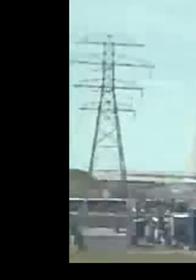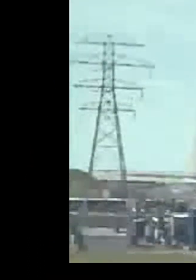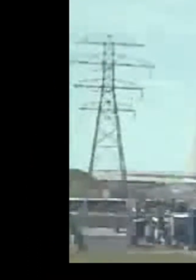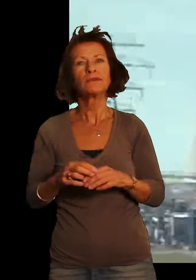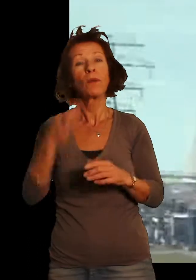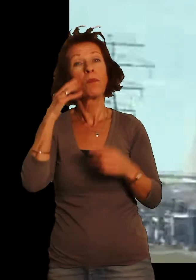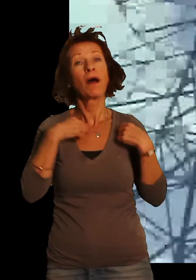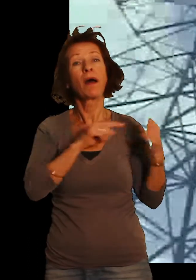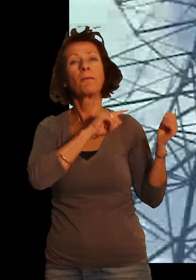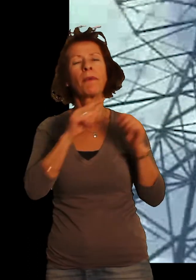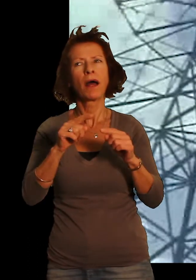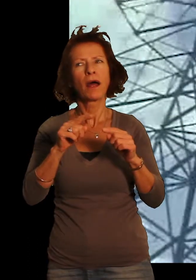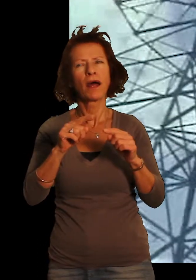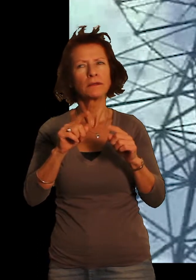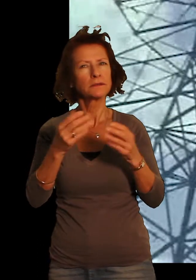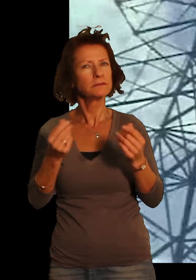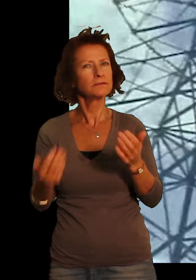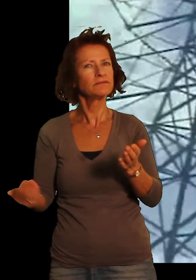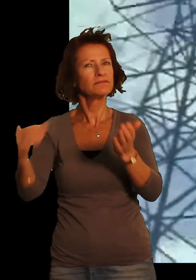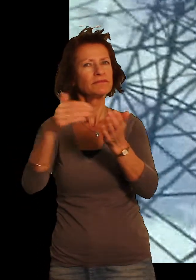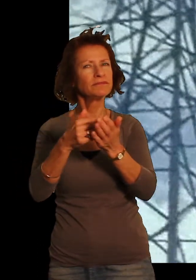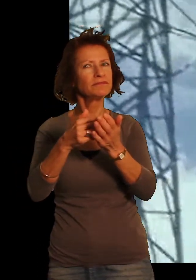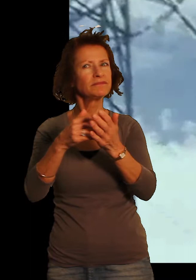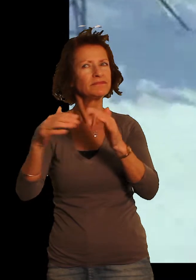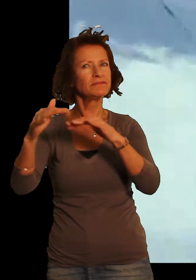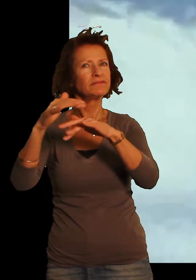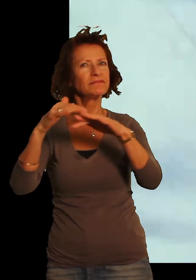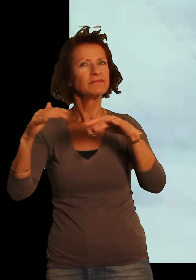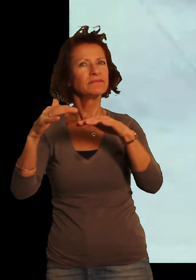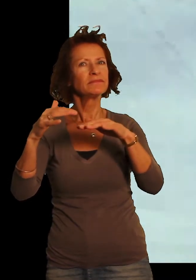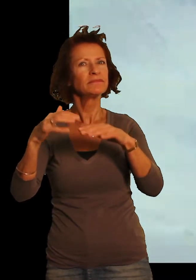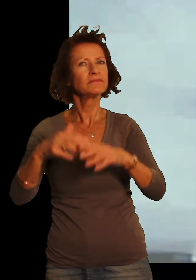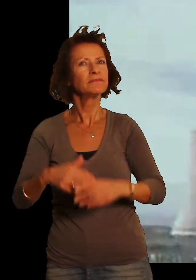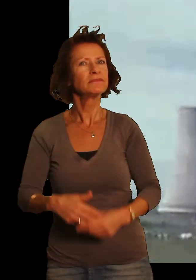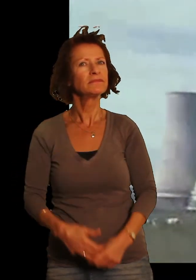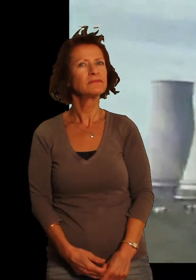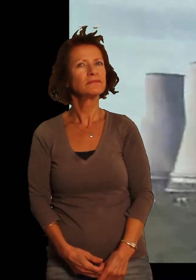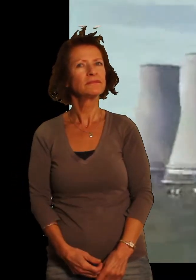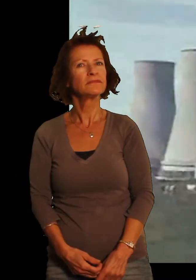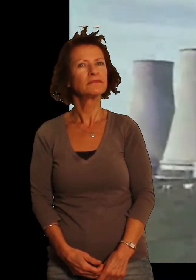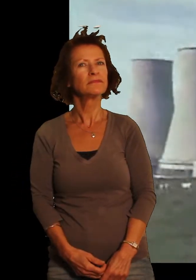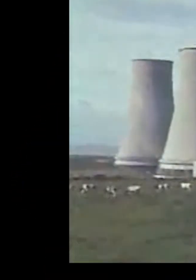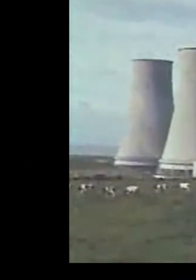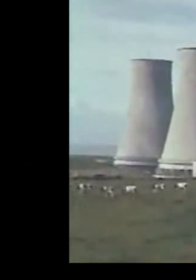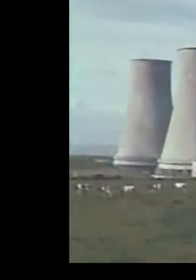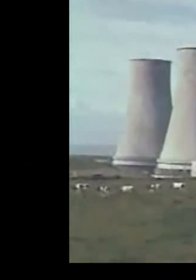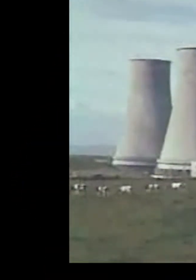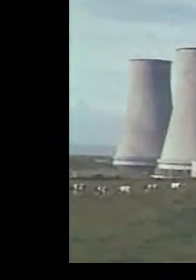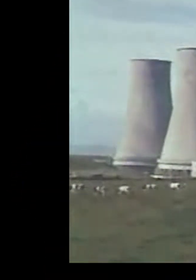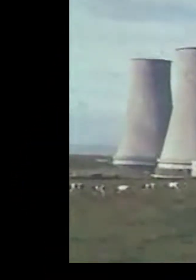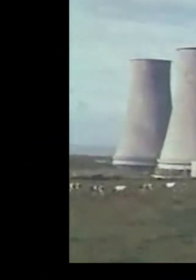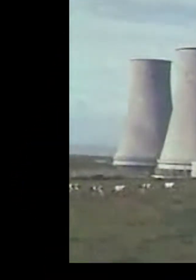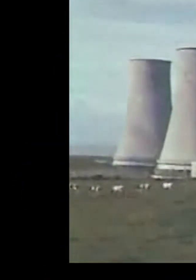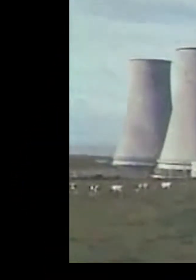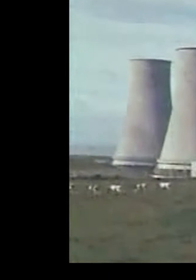Calder Hall in Cumberland, opened by Her Majesty Queen Elizabeth in October 1956, was the first full-scale atomic power station